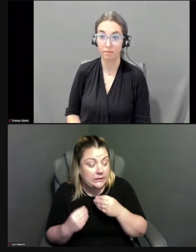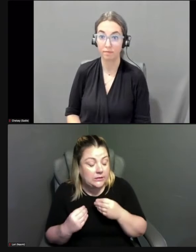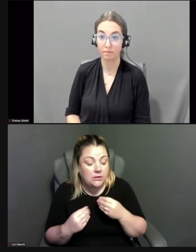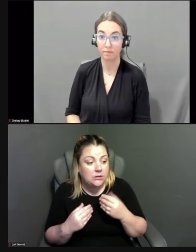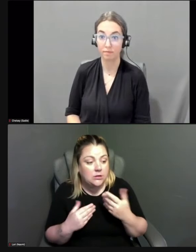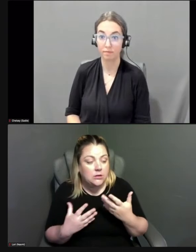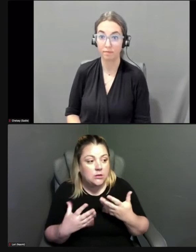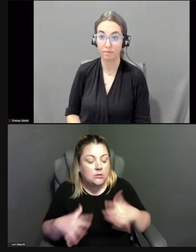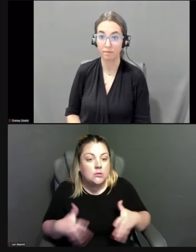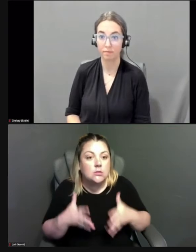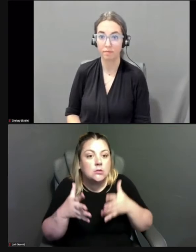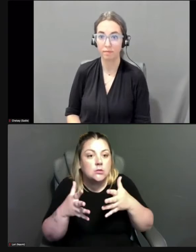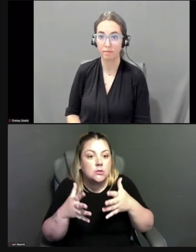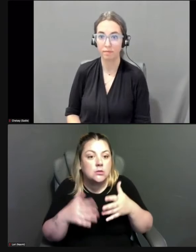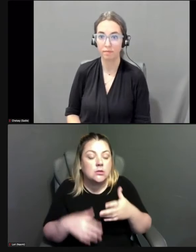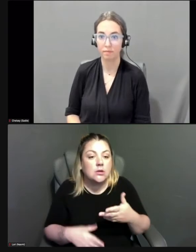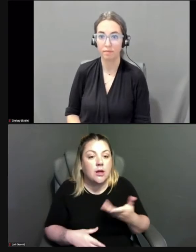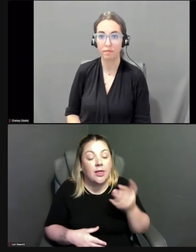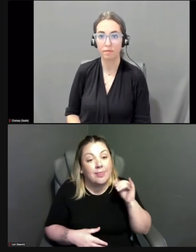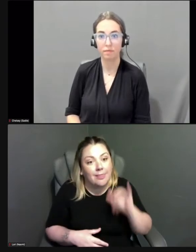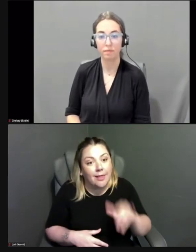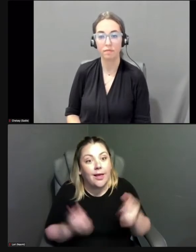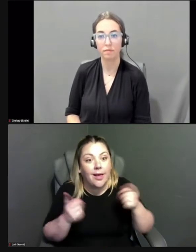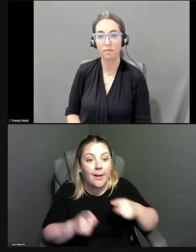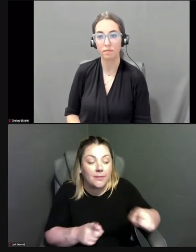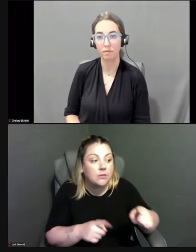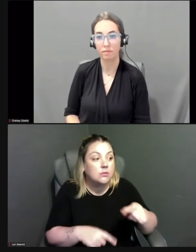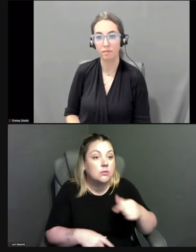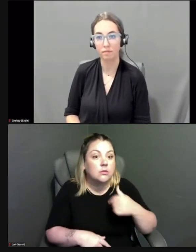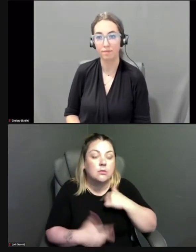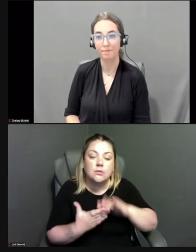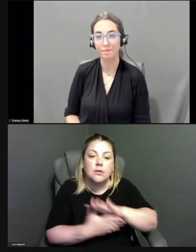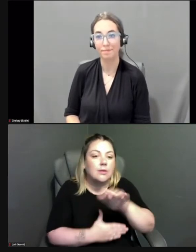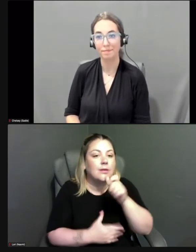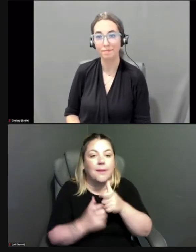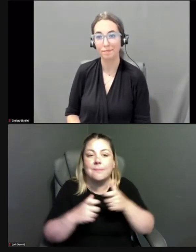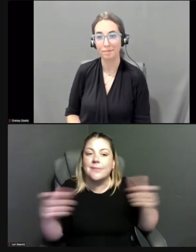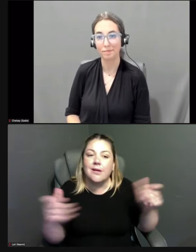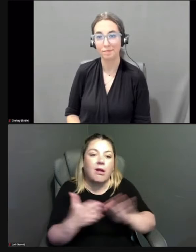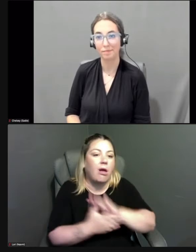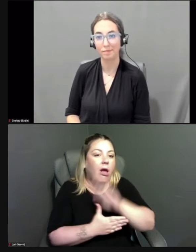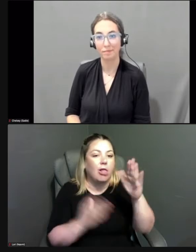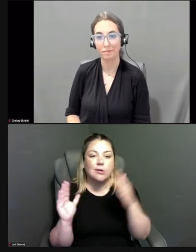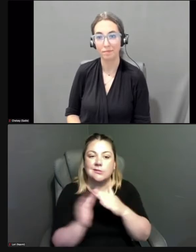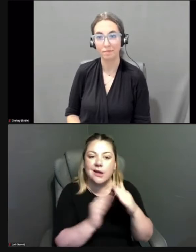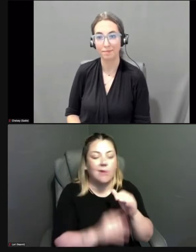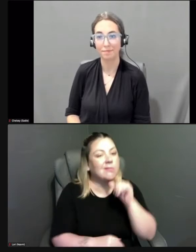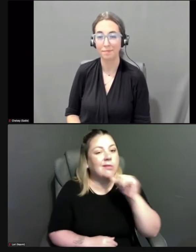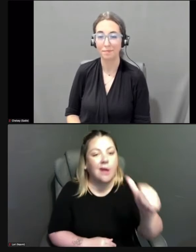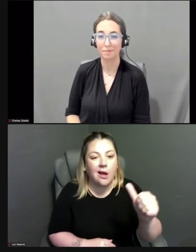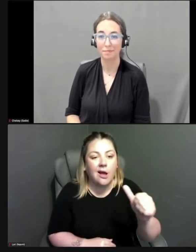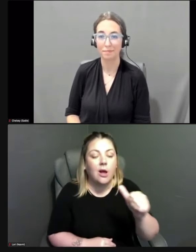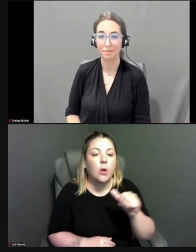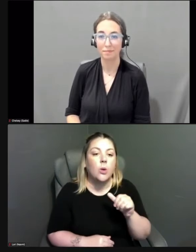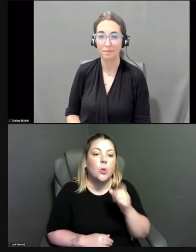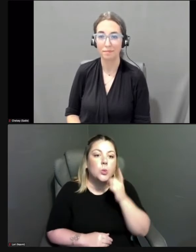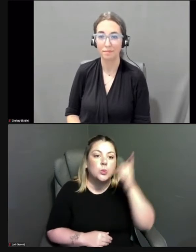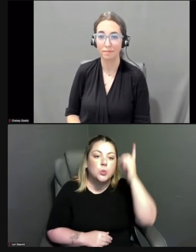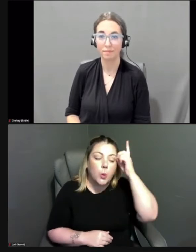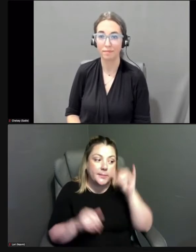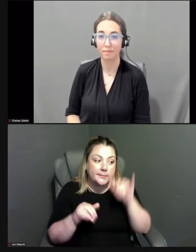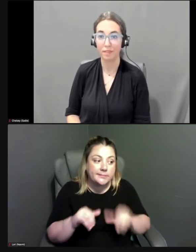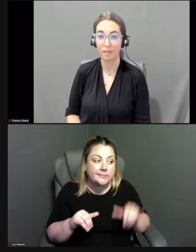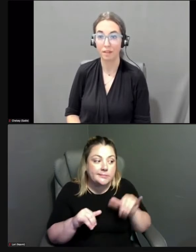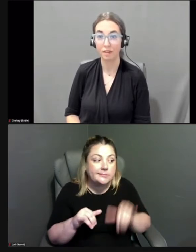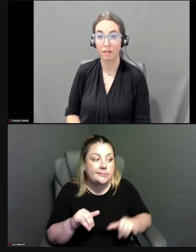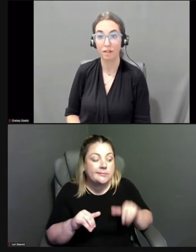like, thriving college town, so, like we were just in the dorm room a lot, and so it made it really hard for